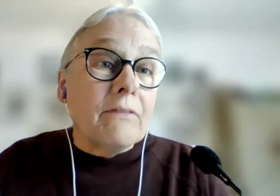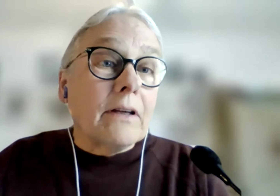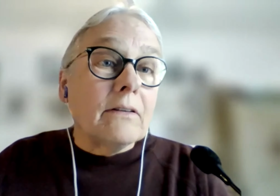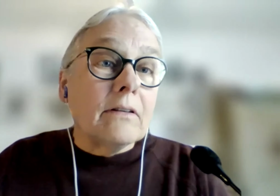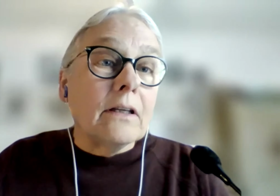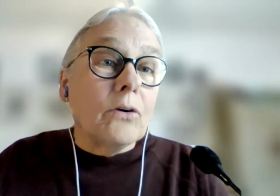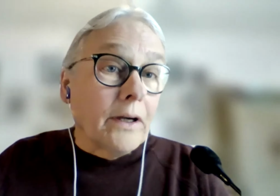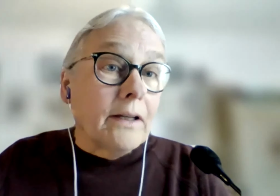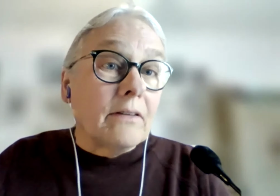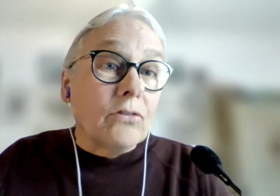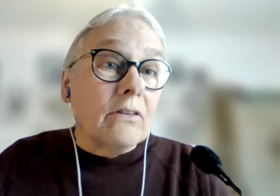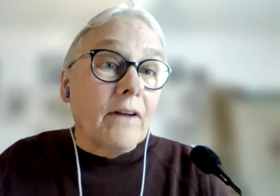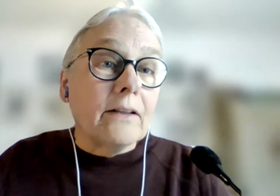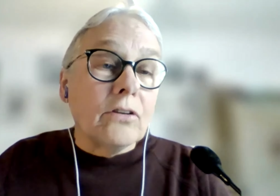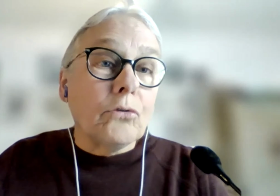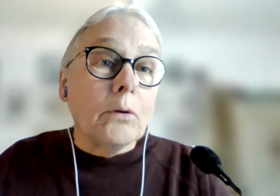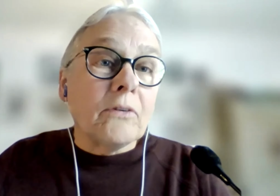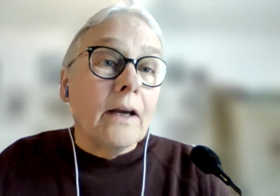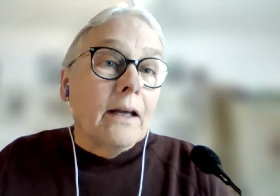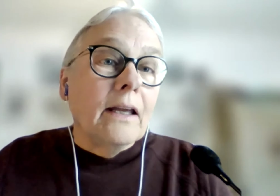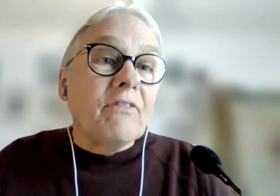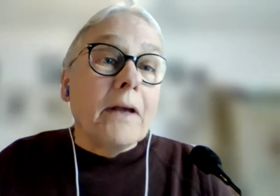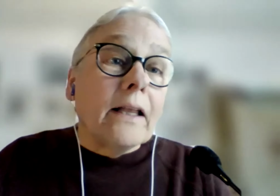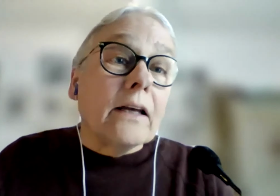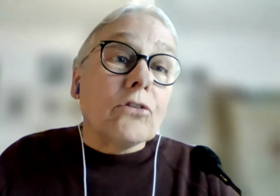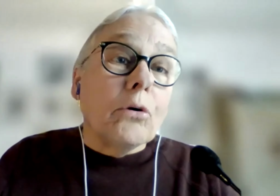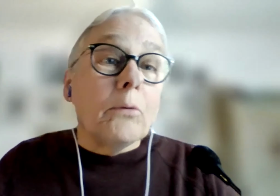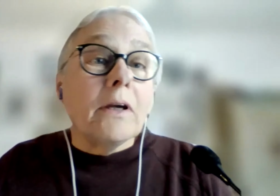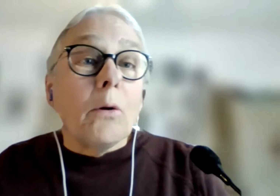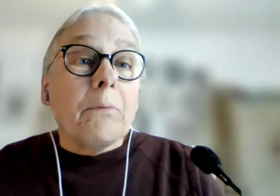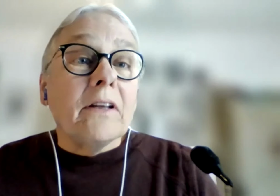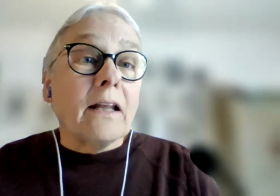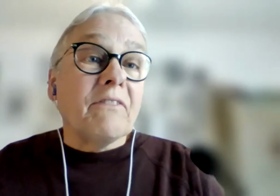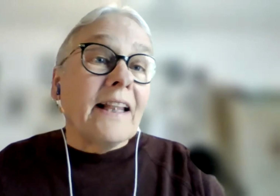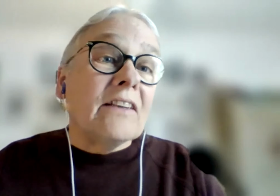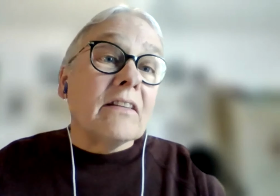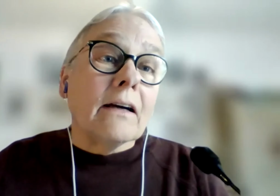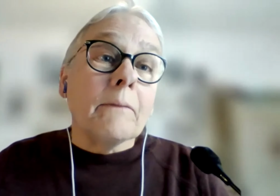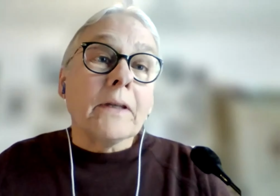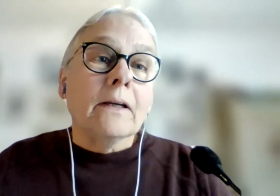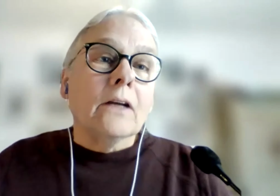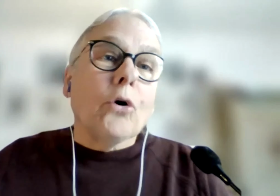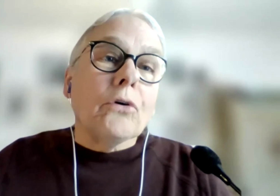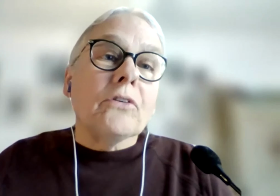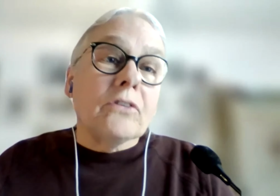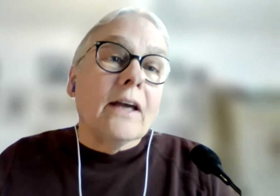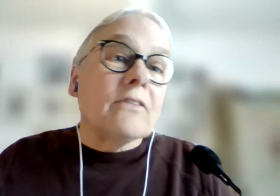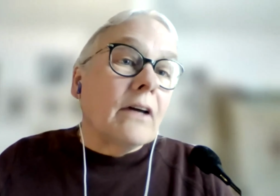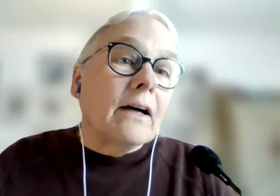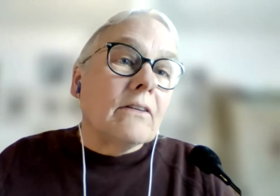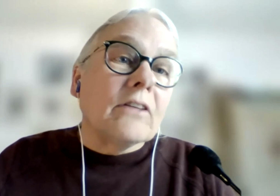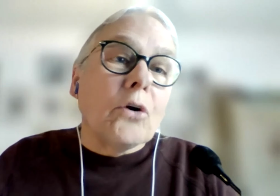grassroots advocacy organizations, volunteer groups, y familias como mi compañera Felicia,